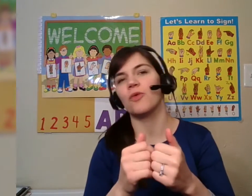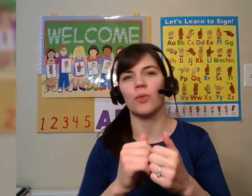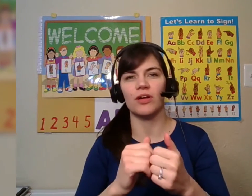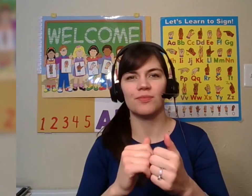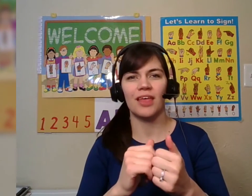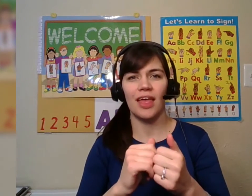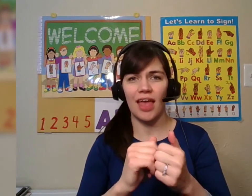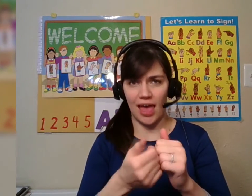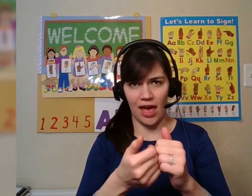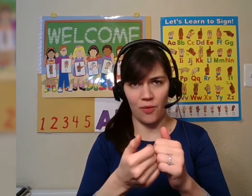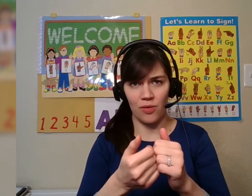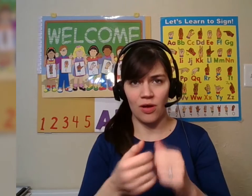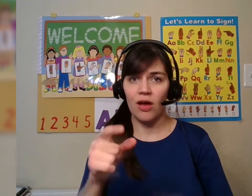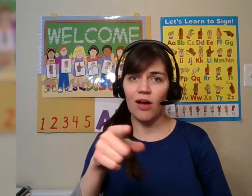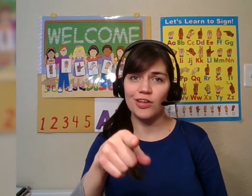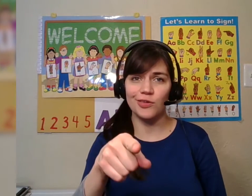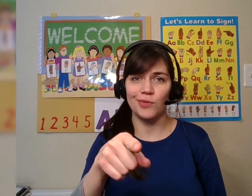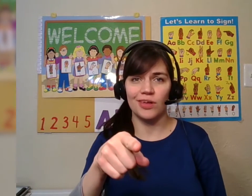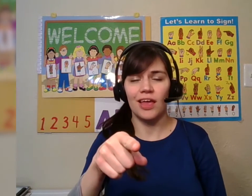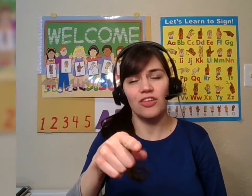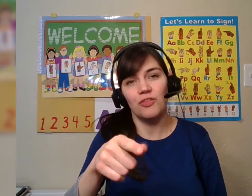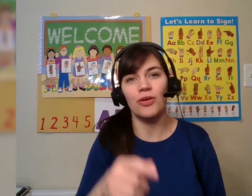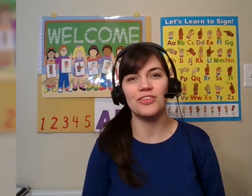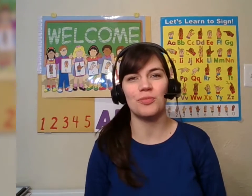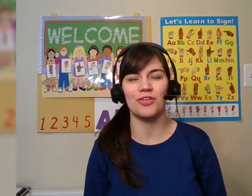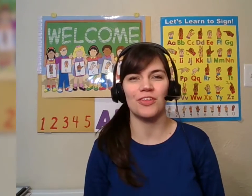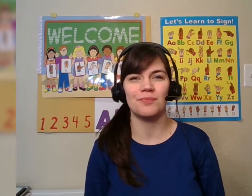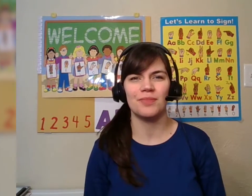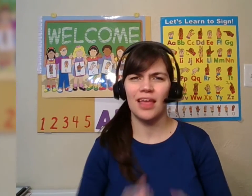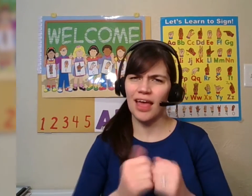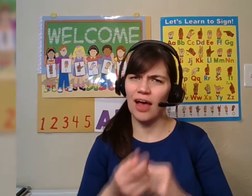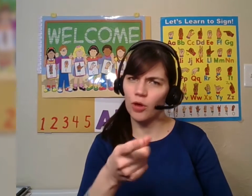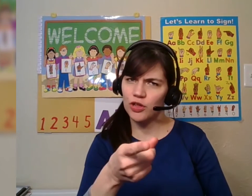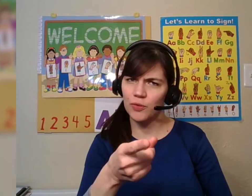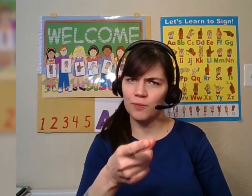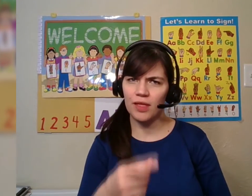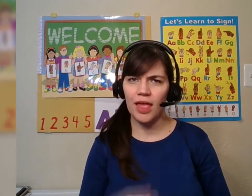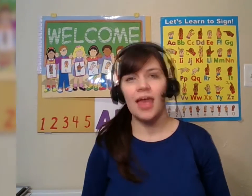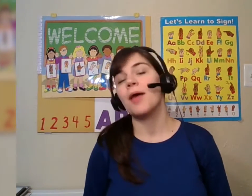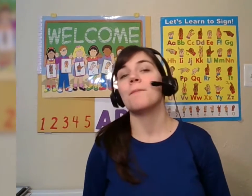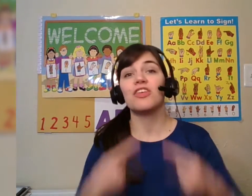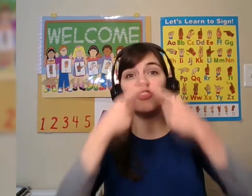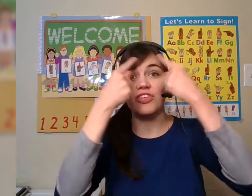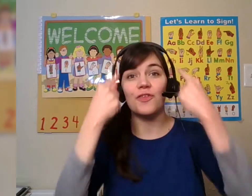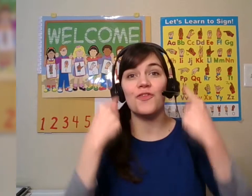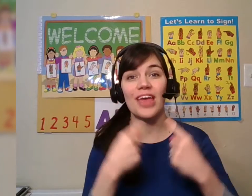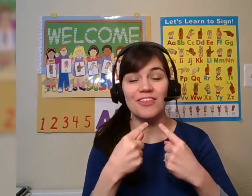forward. How are you? And just point to the person. How are you? Make sure your face looks